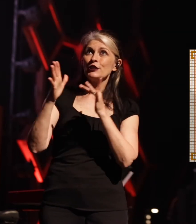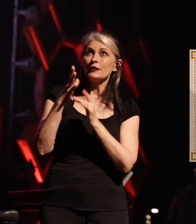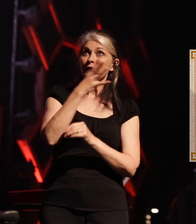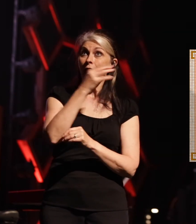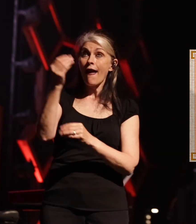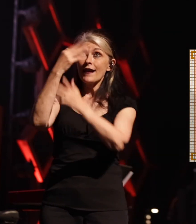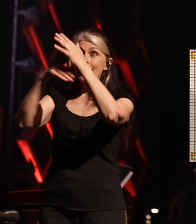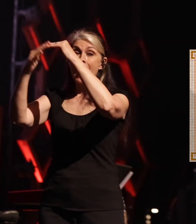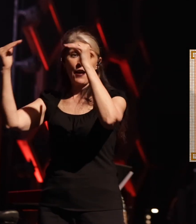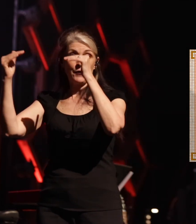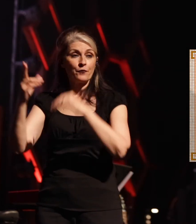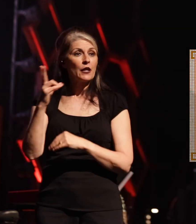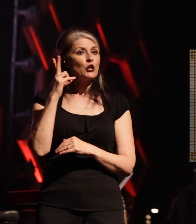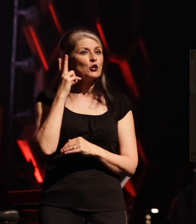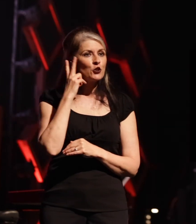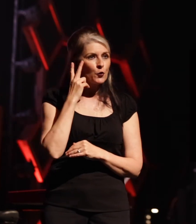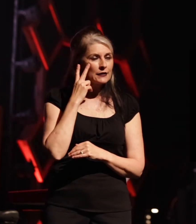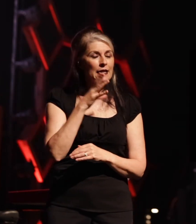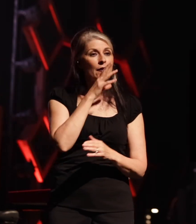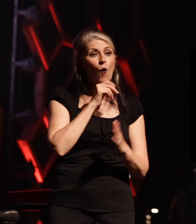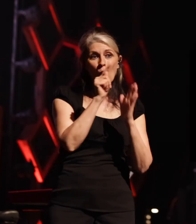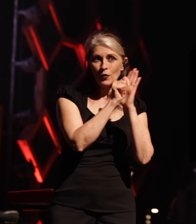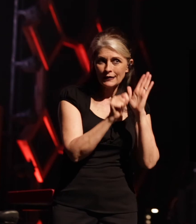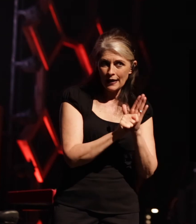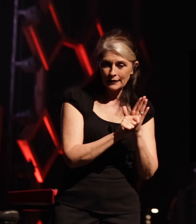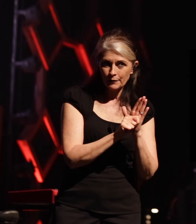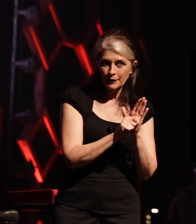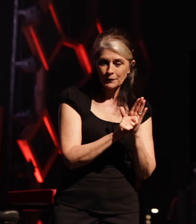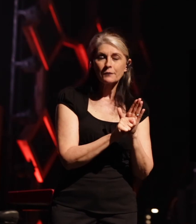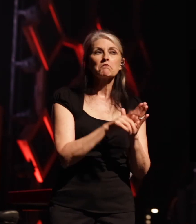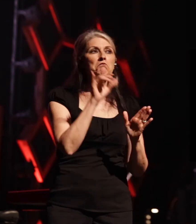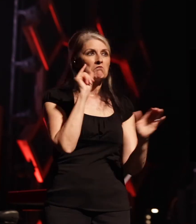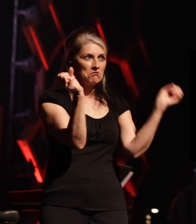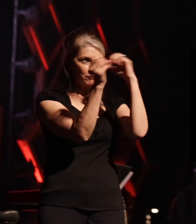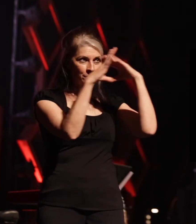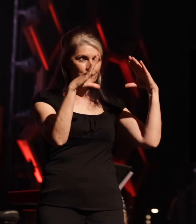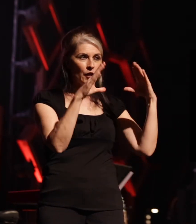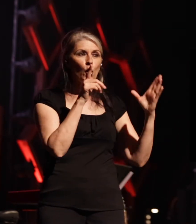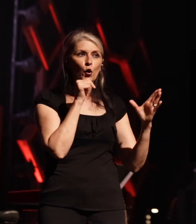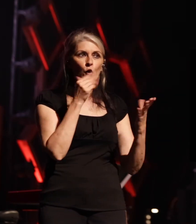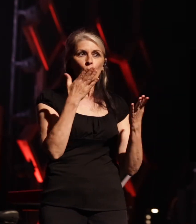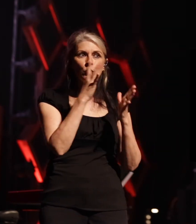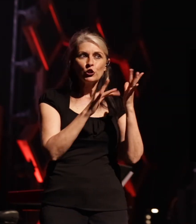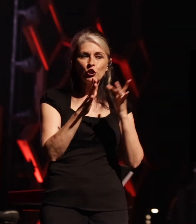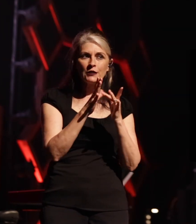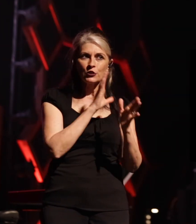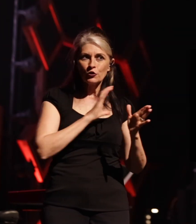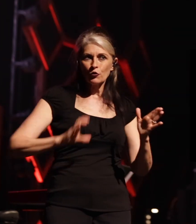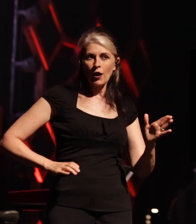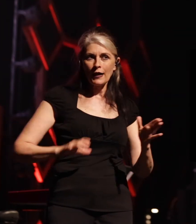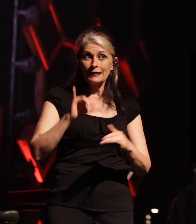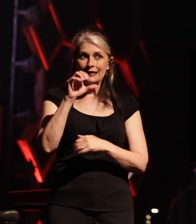Old Testament, it's giving us a greater picture of who Jesus Christ is, who he would be, what he would